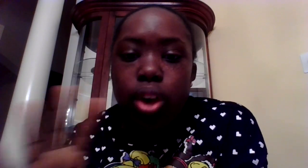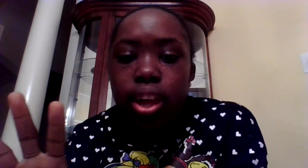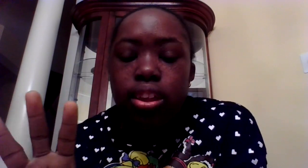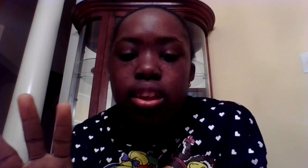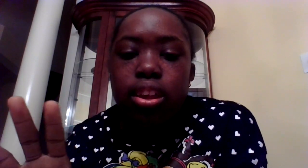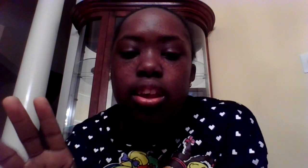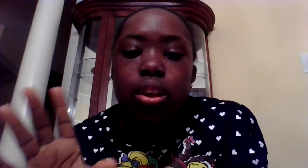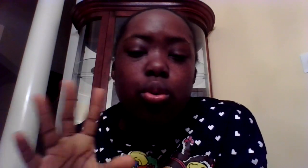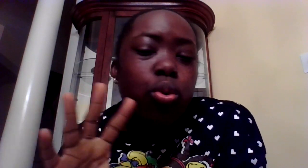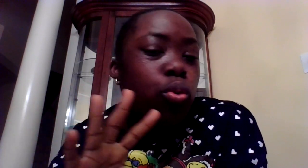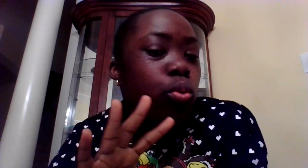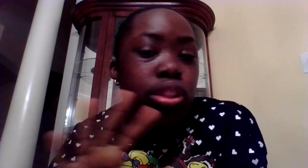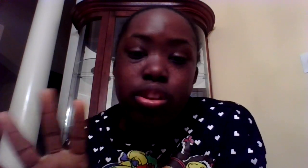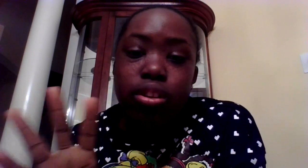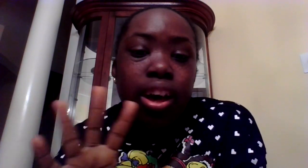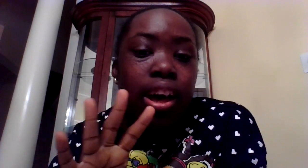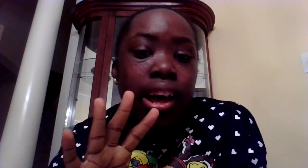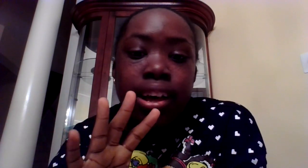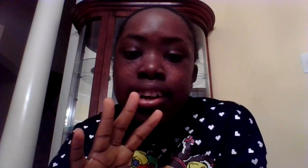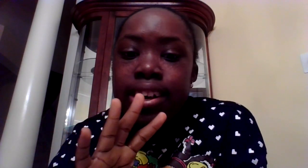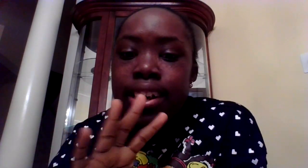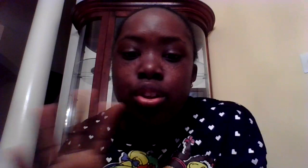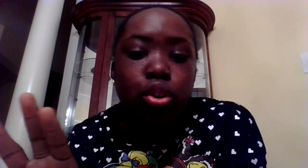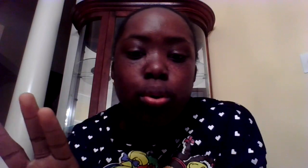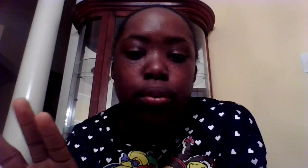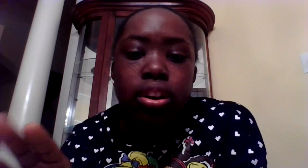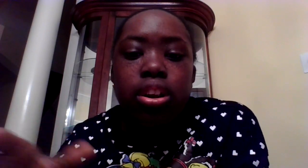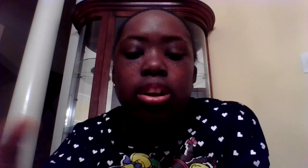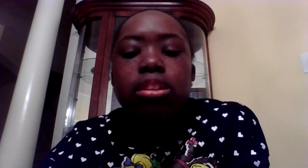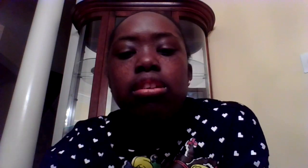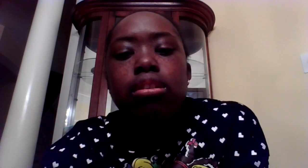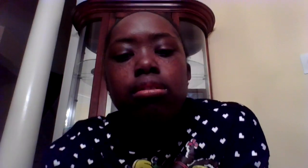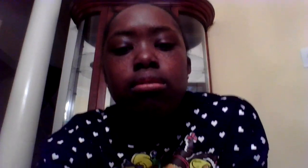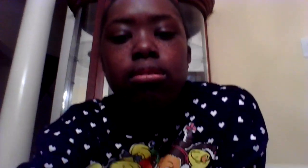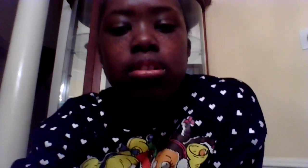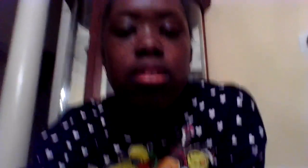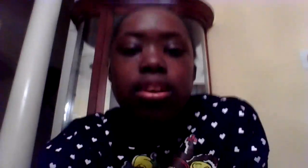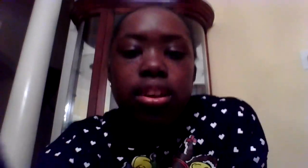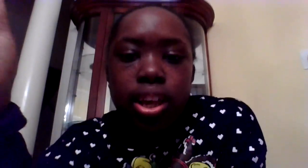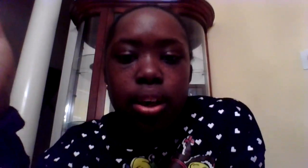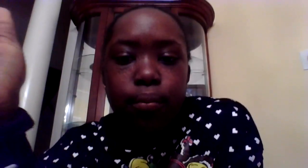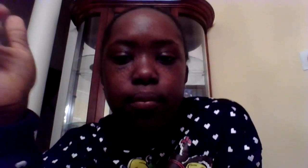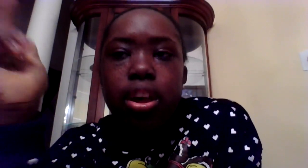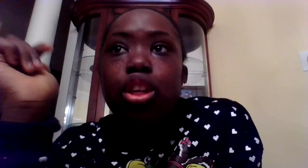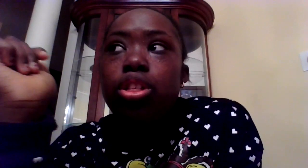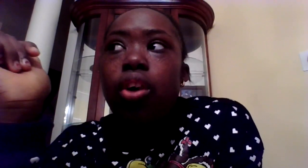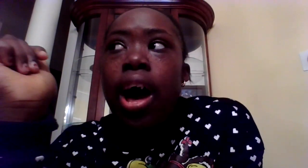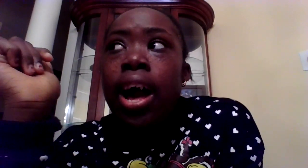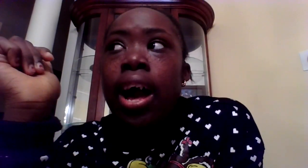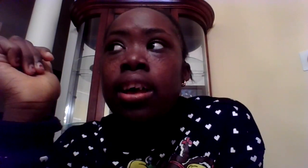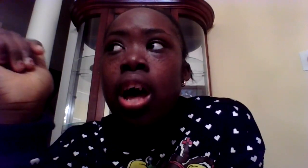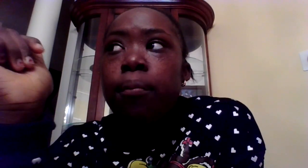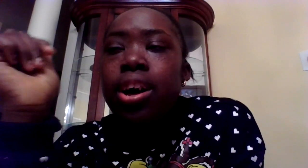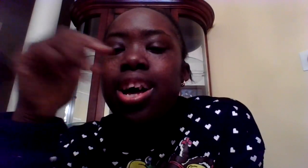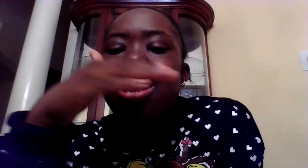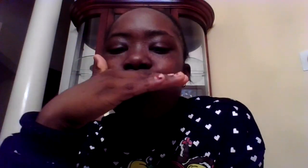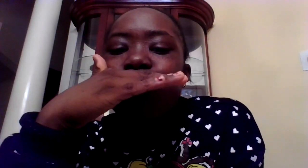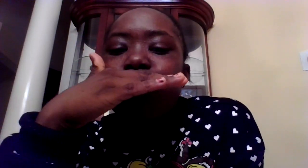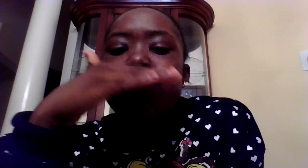wait. It's still October, so yeah. So I got